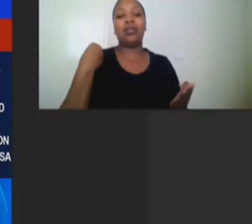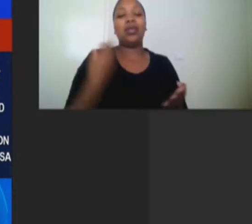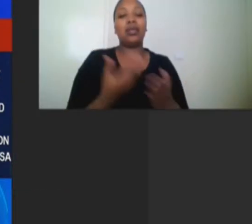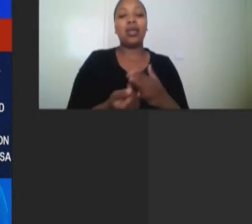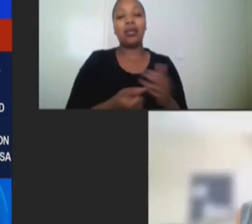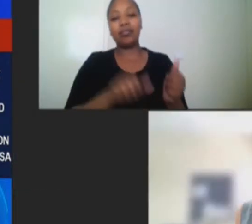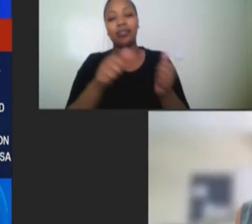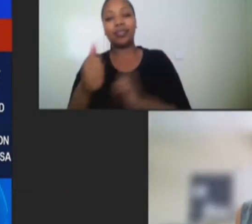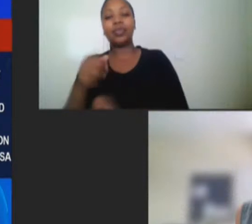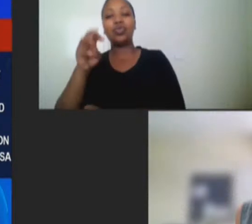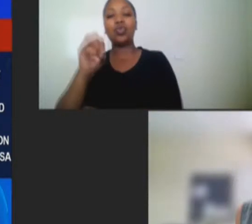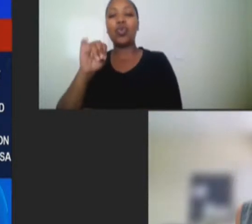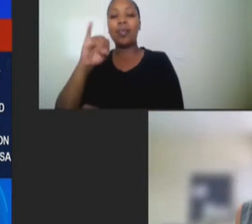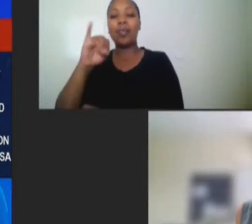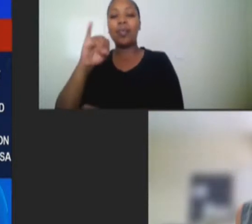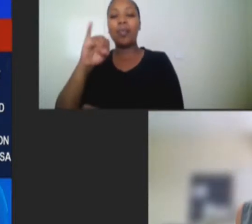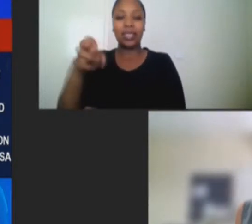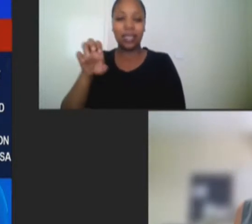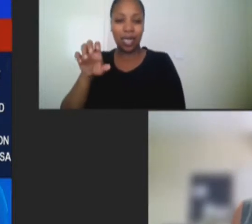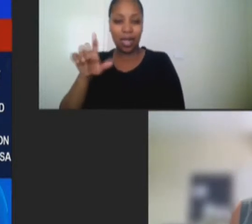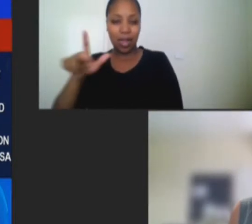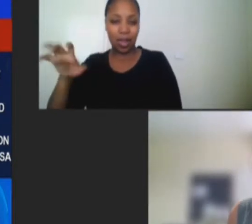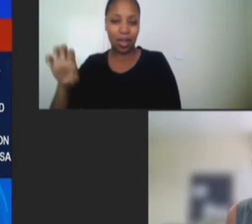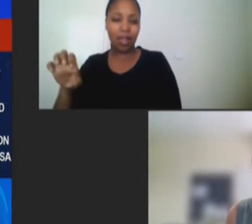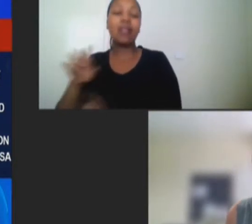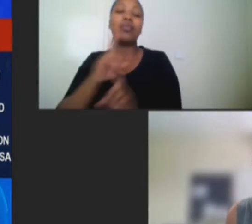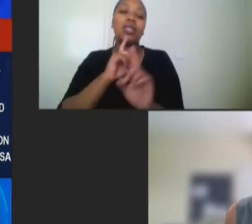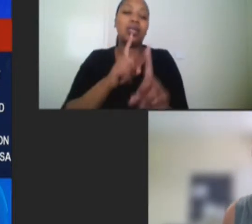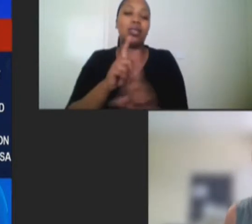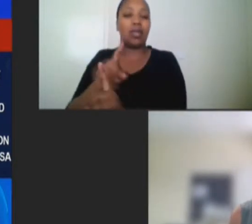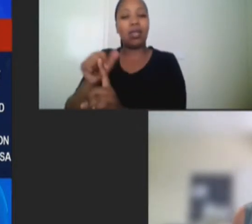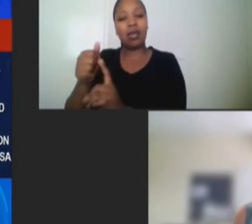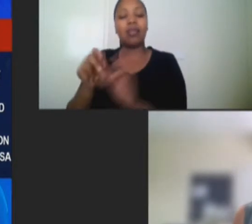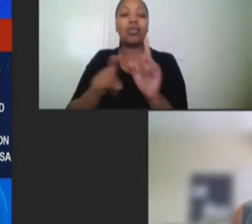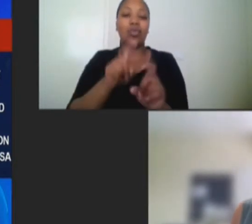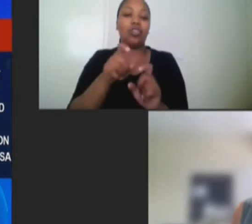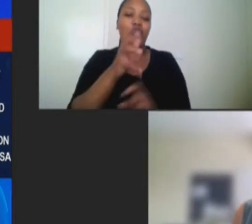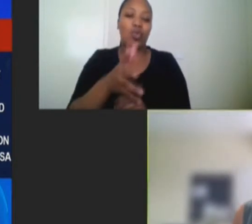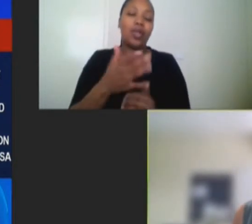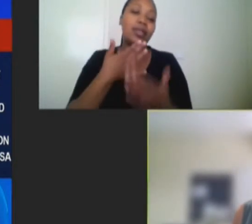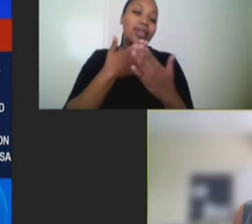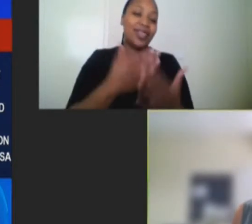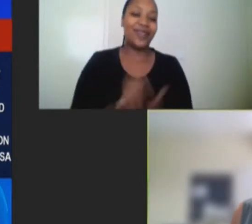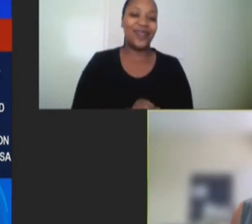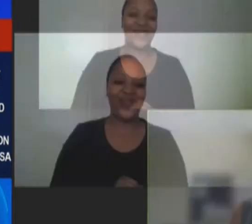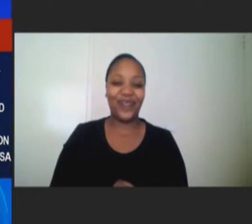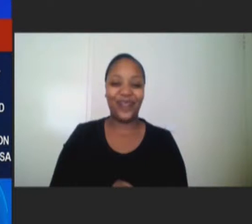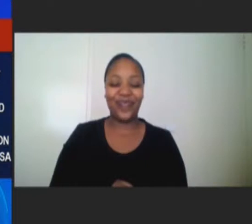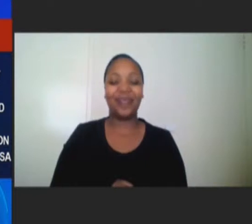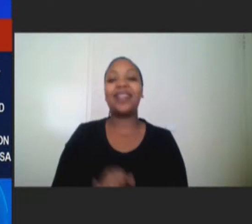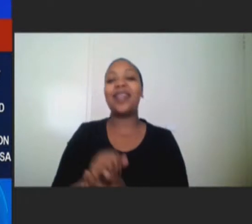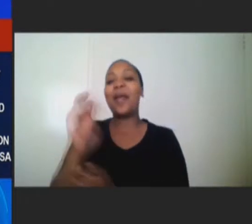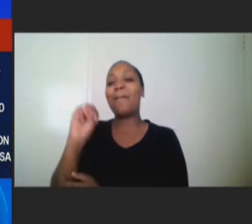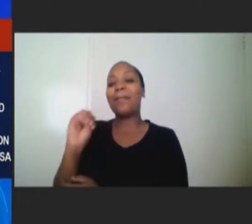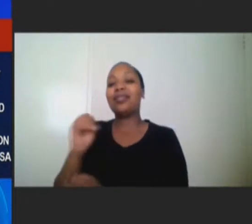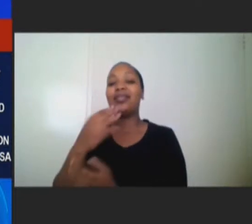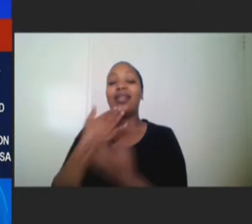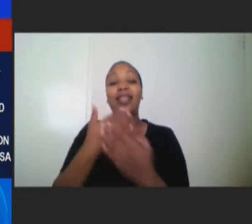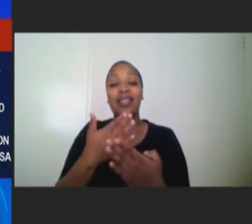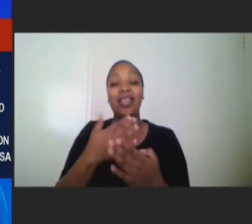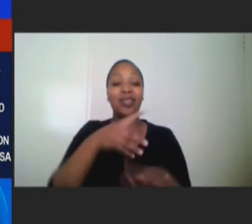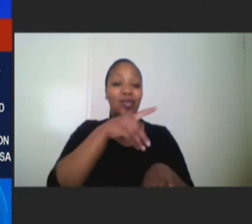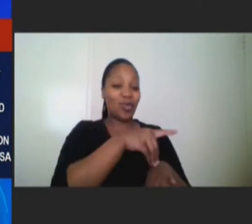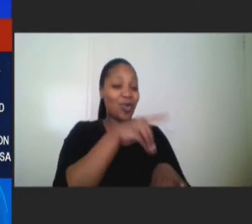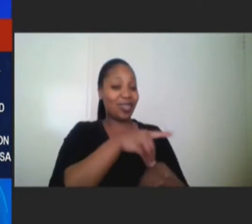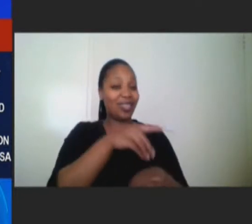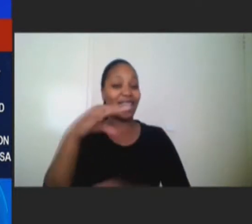and Wasila, they will be able to answer the other questions. Thank you. Thanks, Dr. Crisp. And so just, I